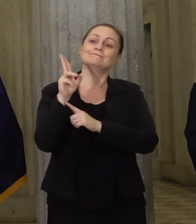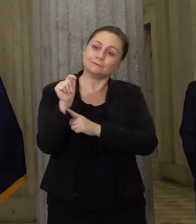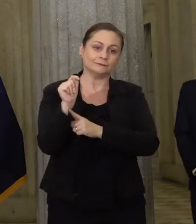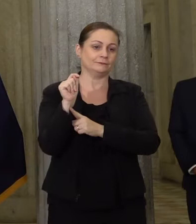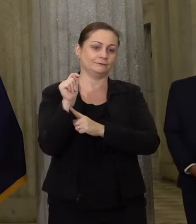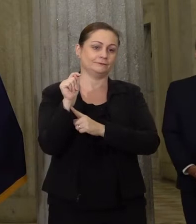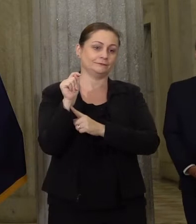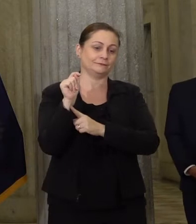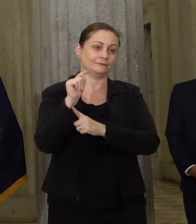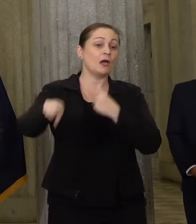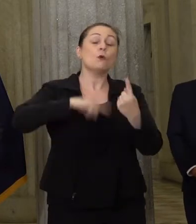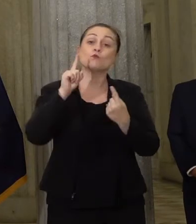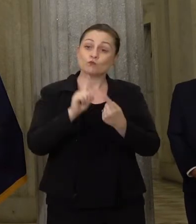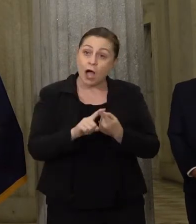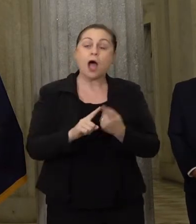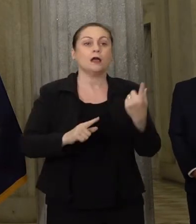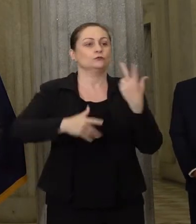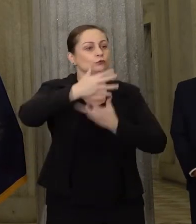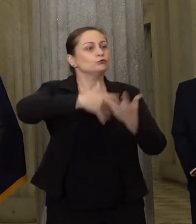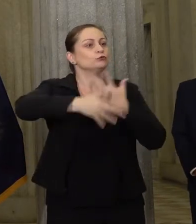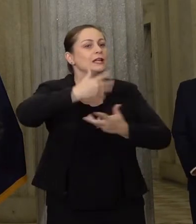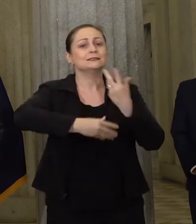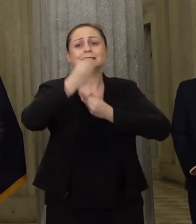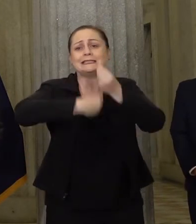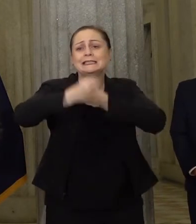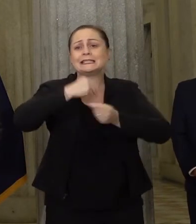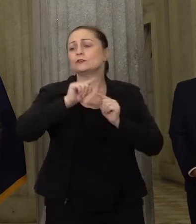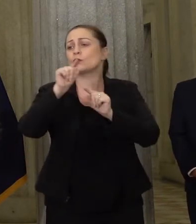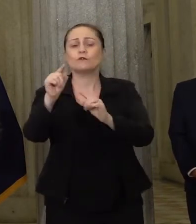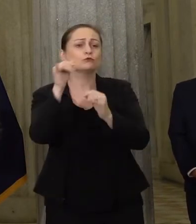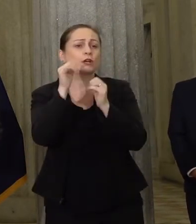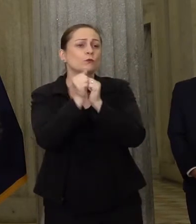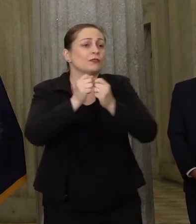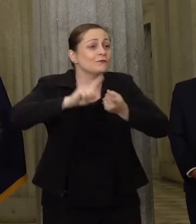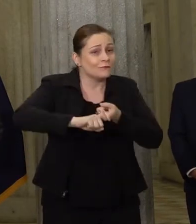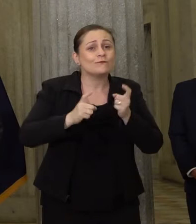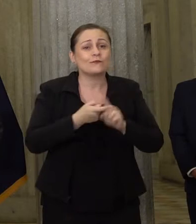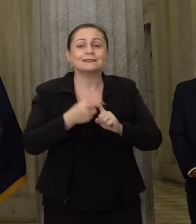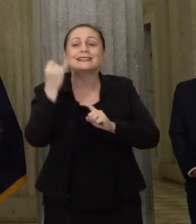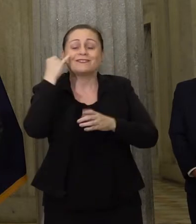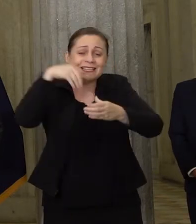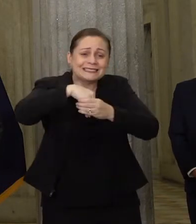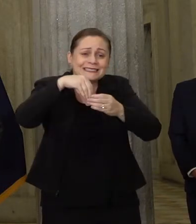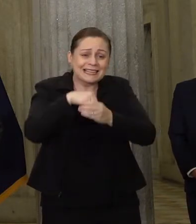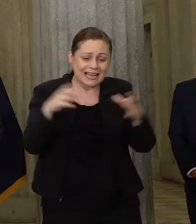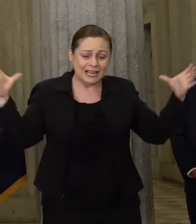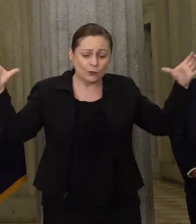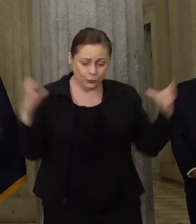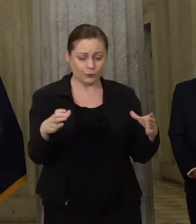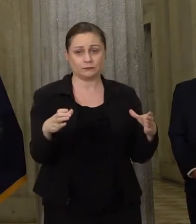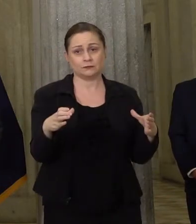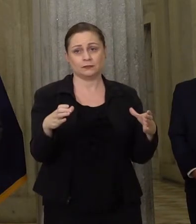engaging in certain social activities like eating or grabbing a drink out with friends, especially in enclosed indoor spaces, we are